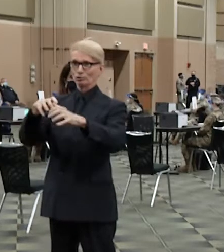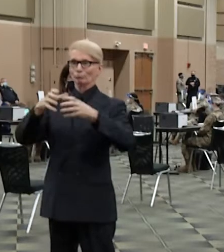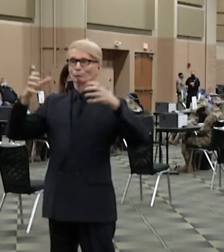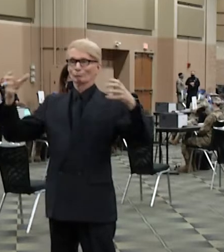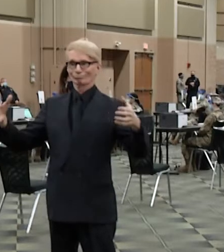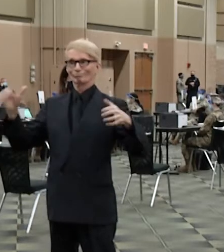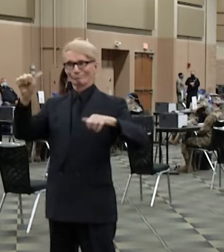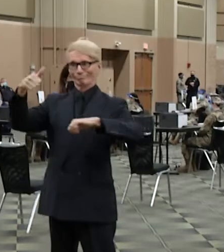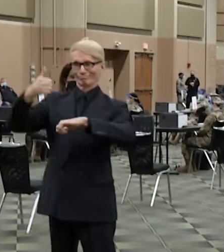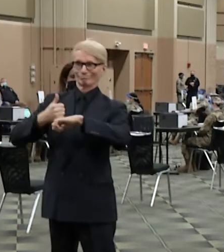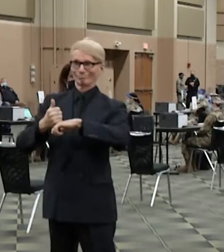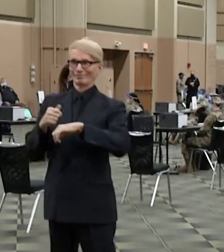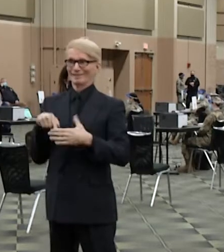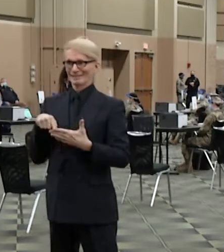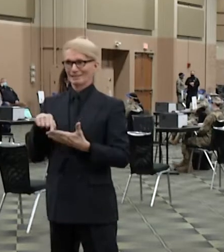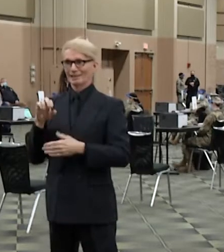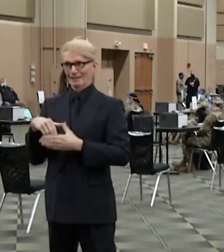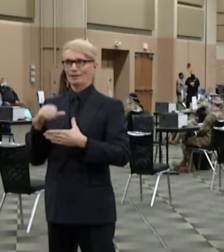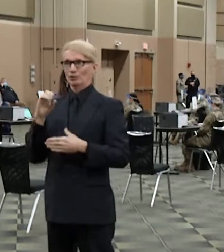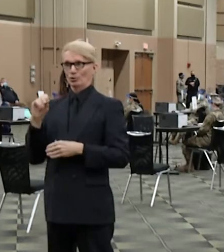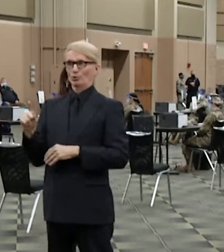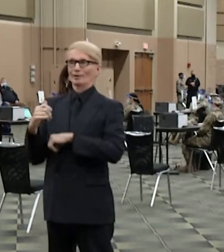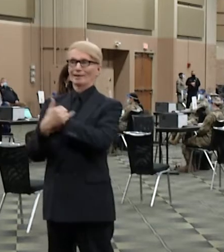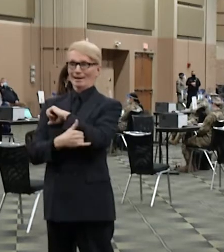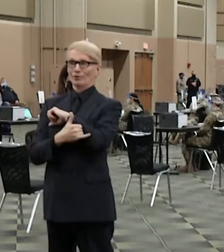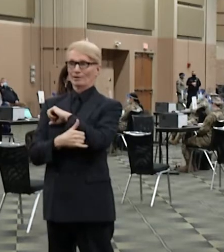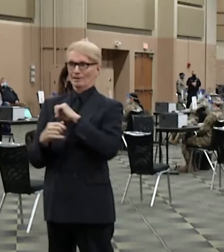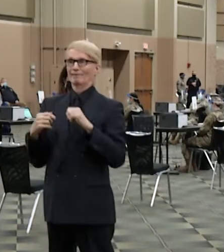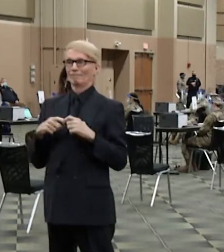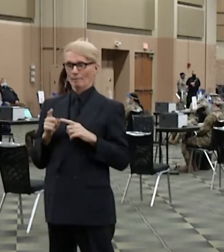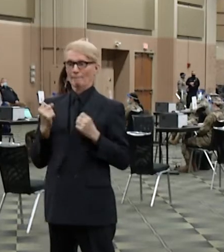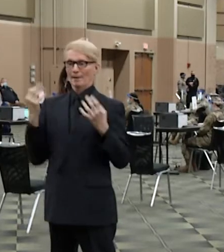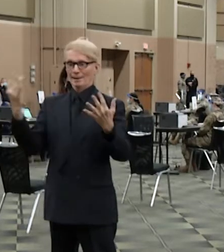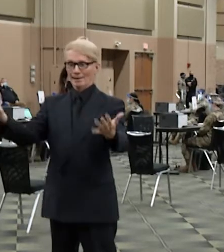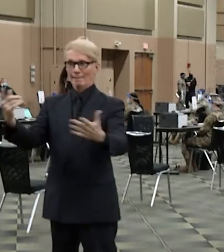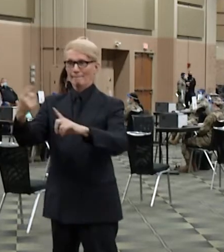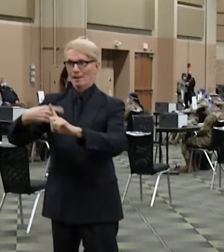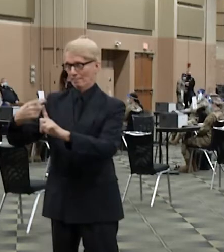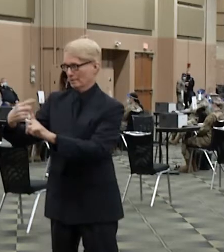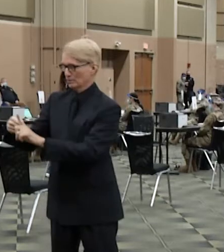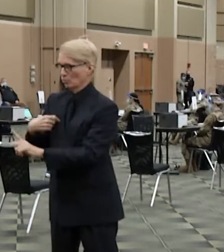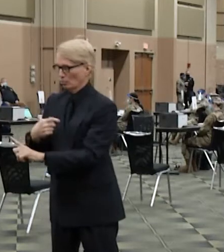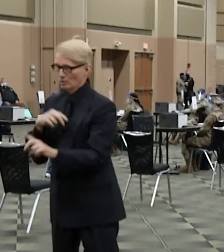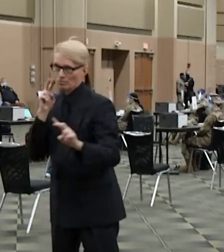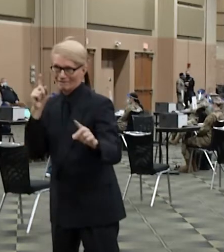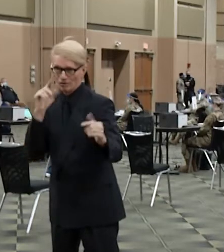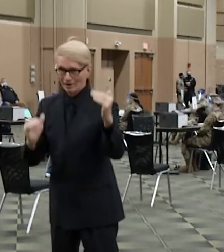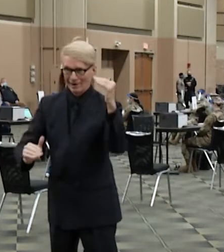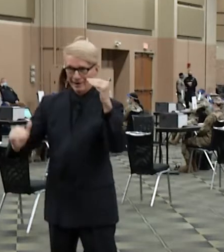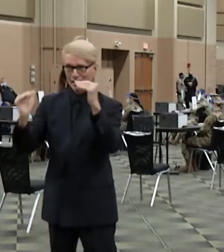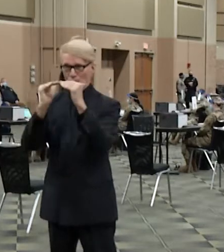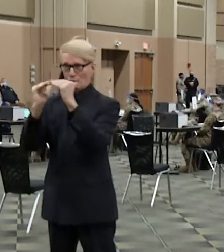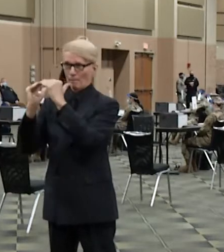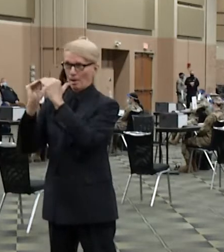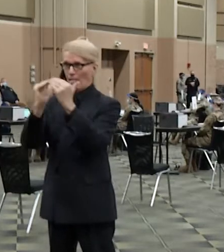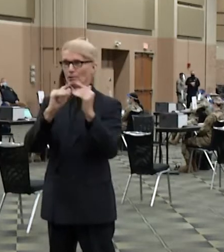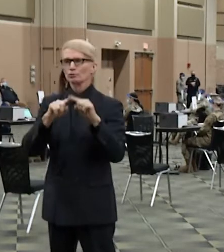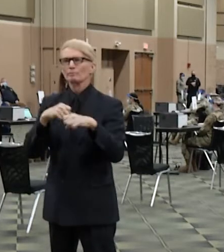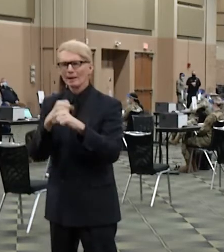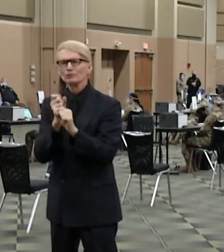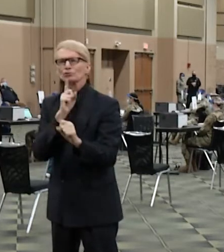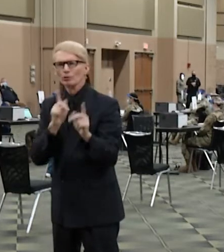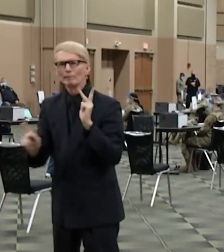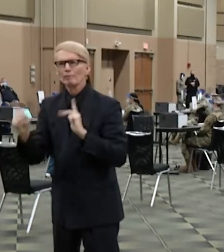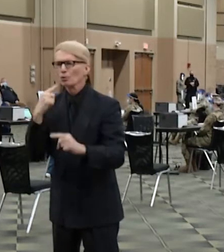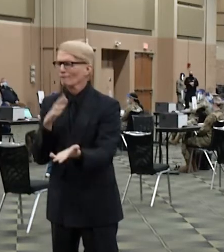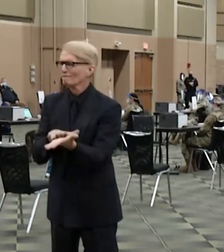the coming weeks and months. We are committed to a program grounded in equitable distribution of the vaccine to ensure that our most vulnerable and the